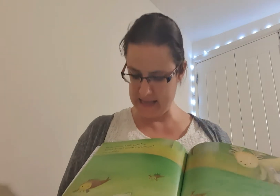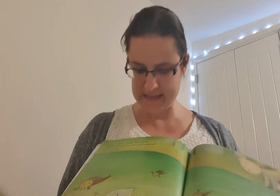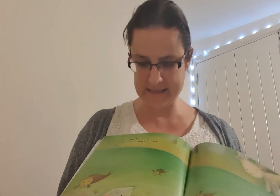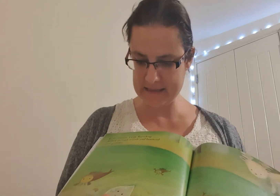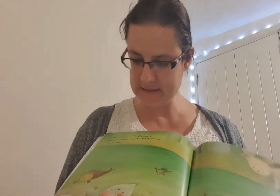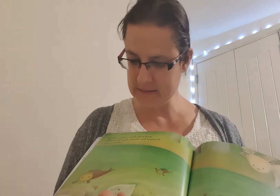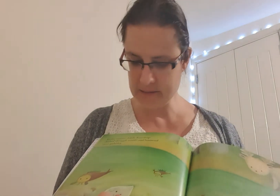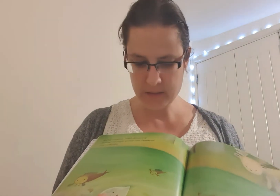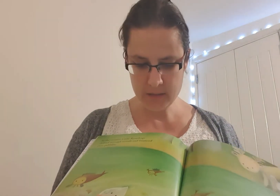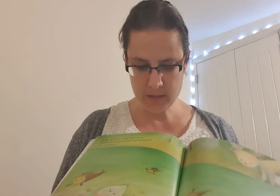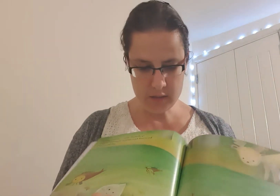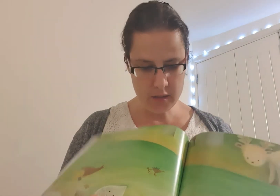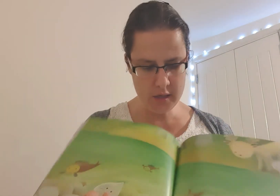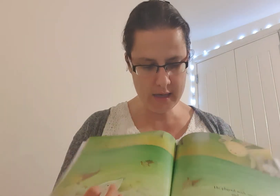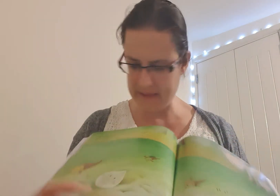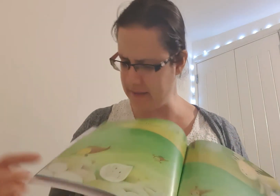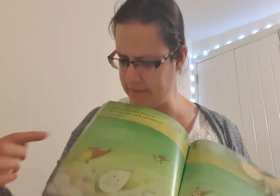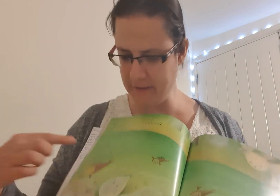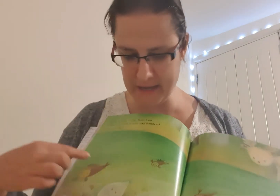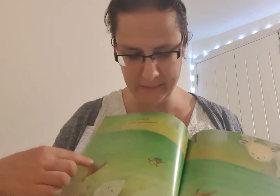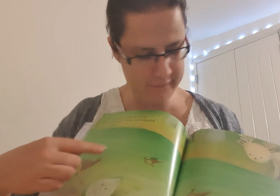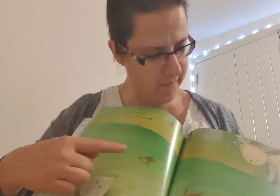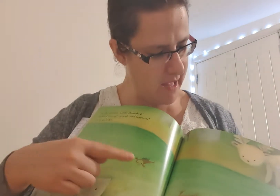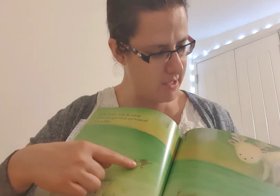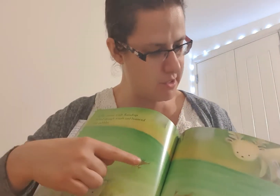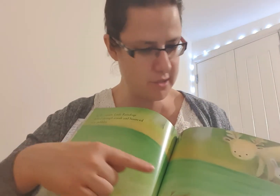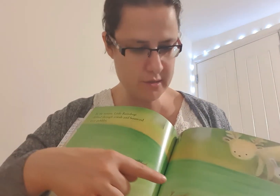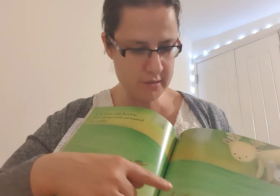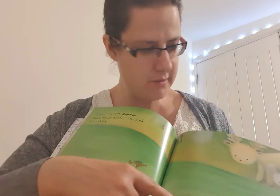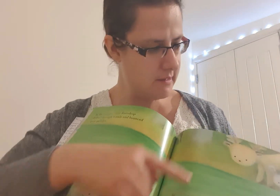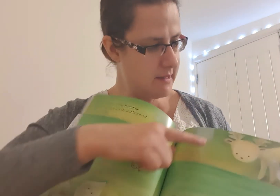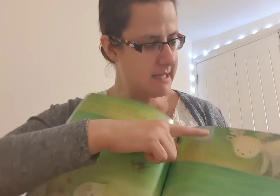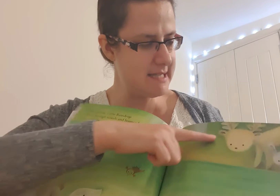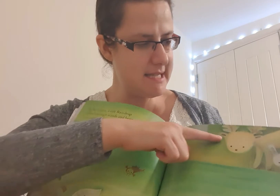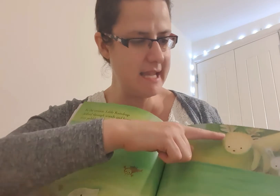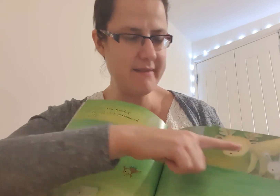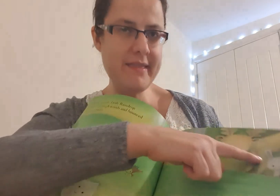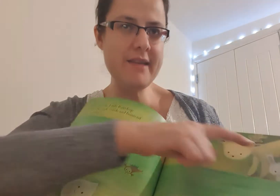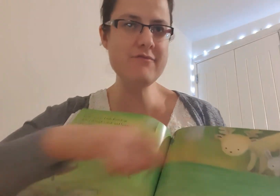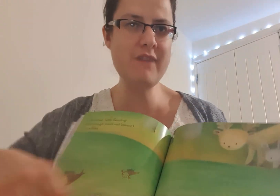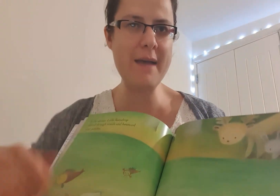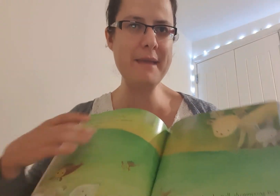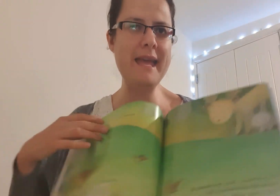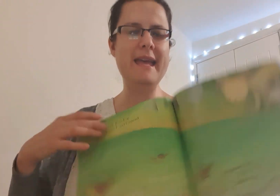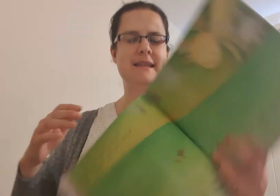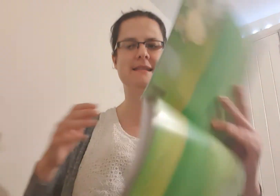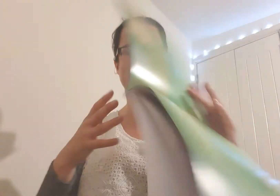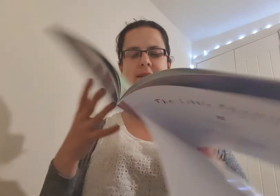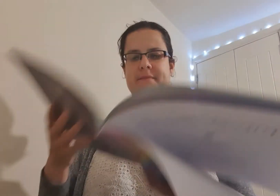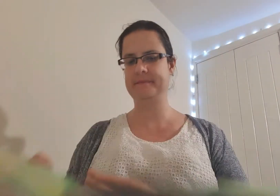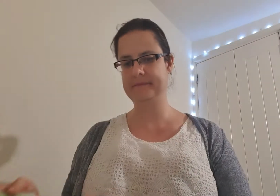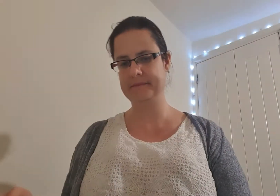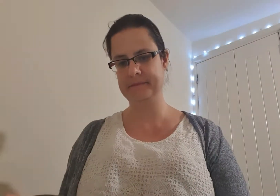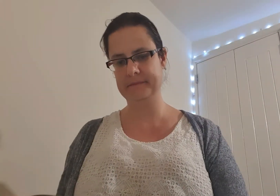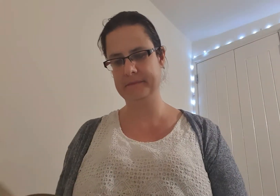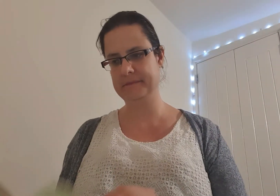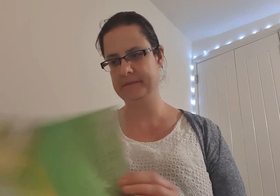is. Look at these funny fish and the deer and the rabbits.